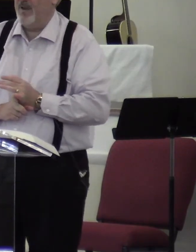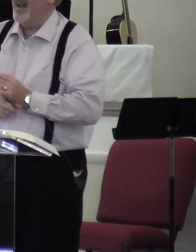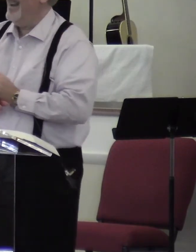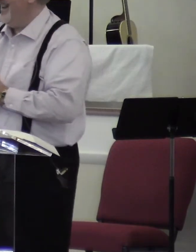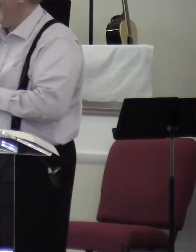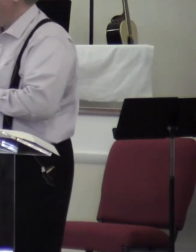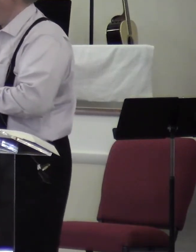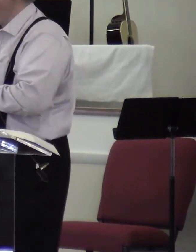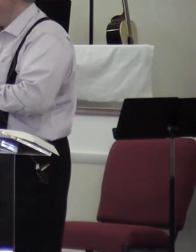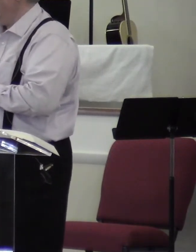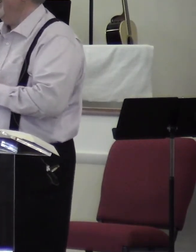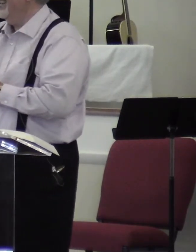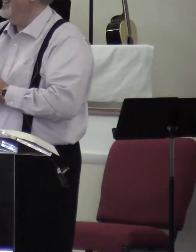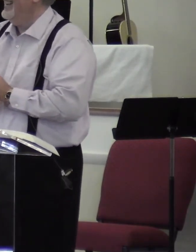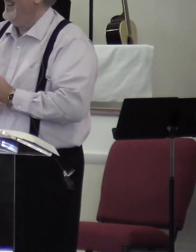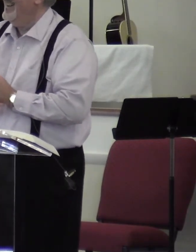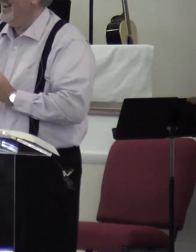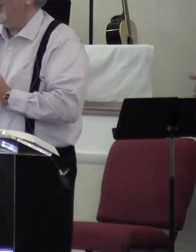Amen.